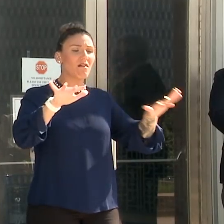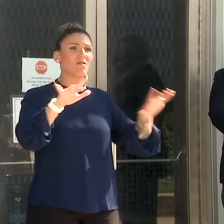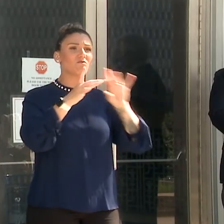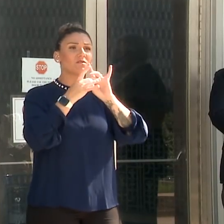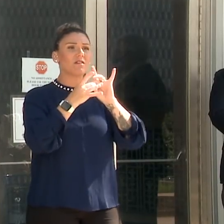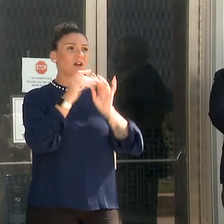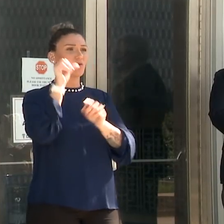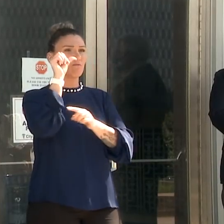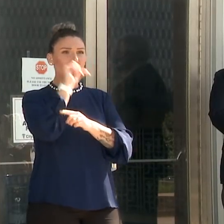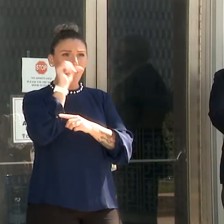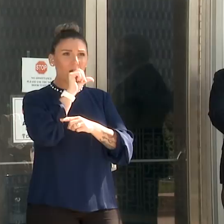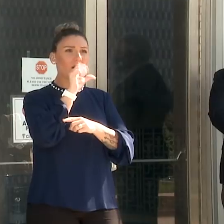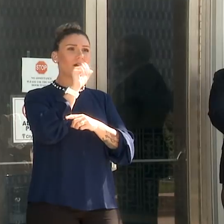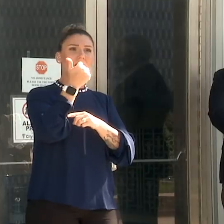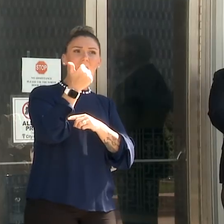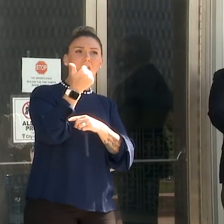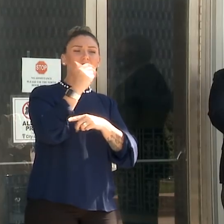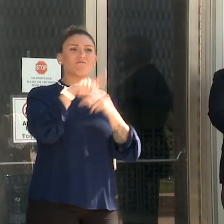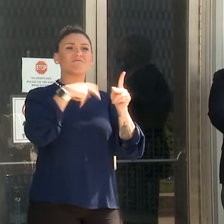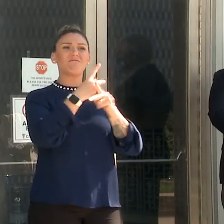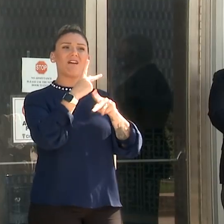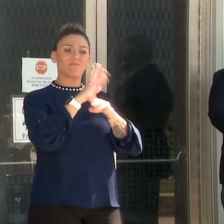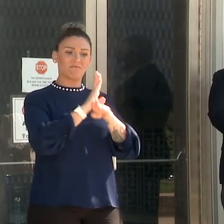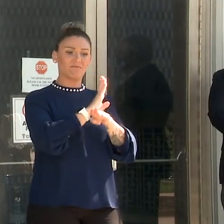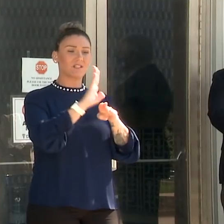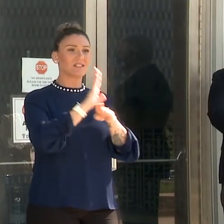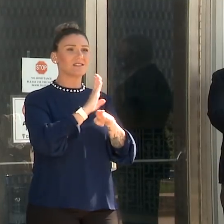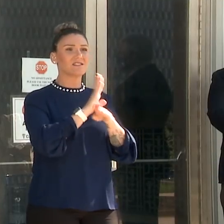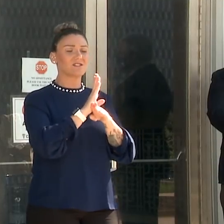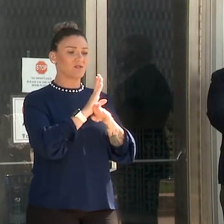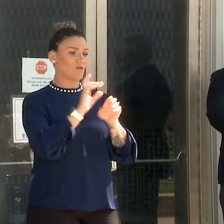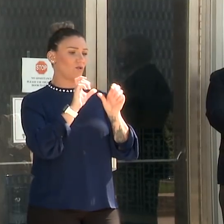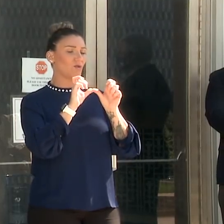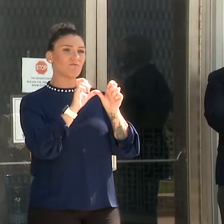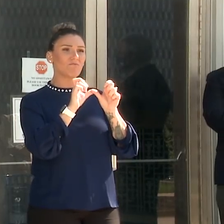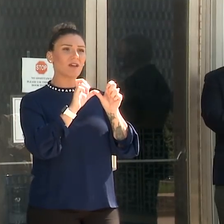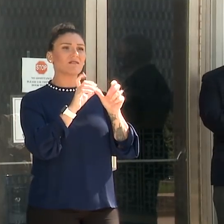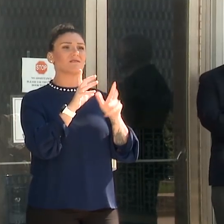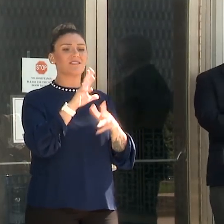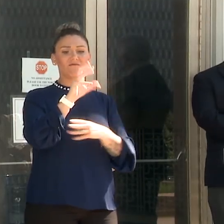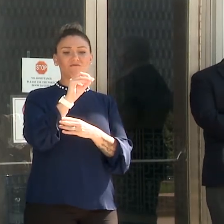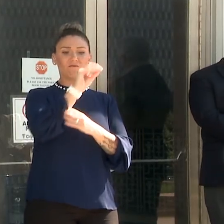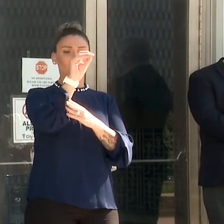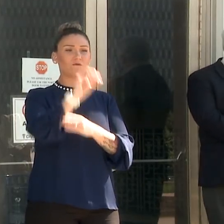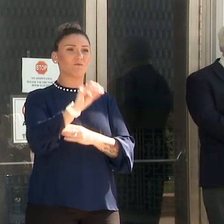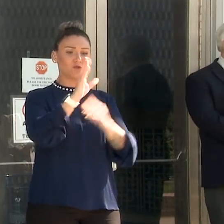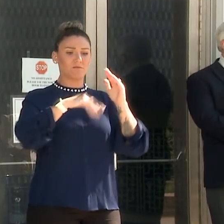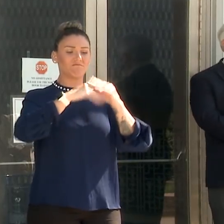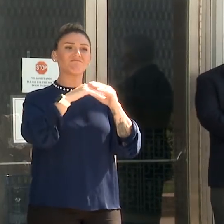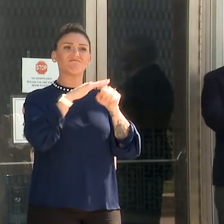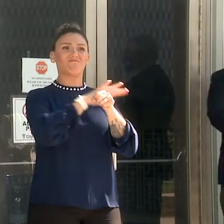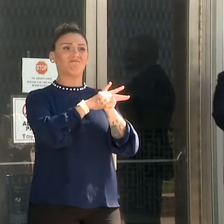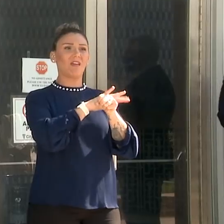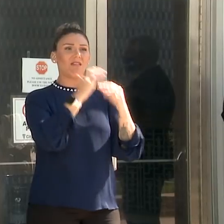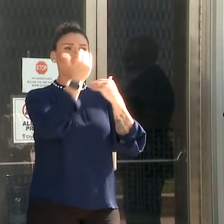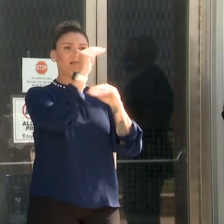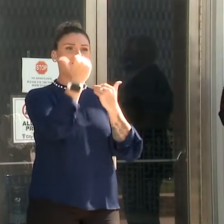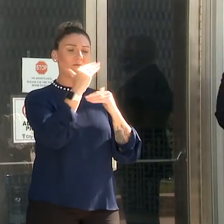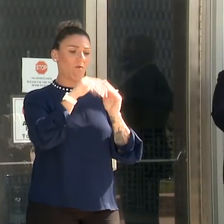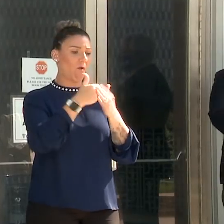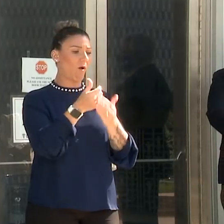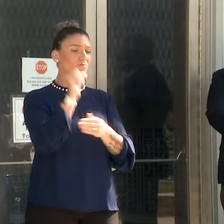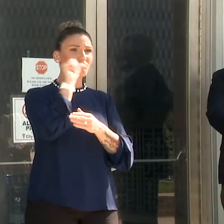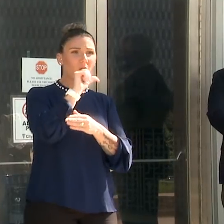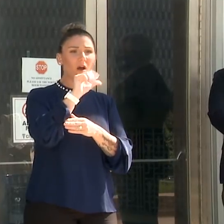other kind of facilities of that sort. So we're maintaining our 50% capacity limit on all bars and taverns